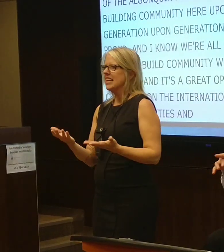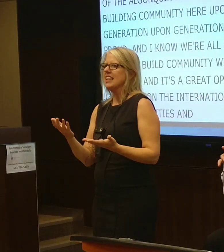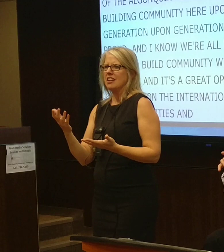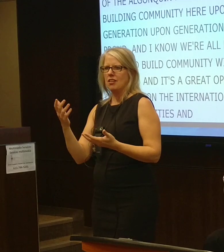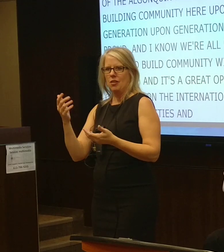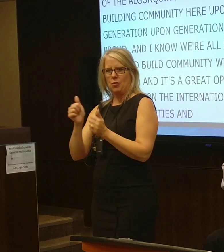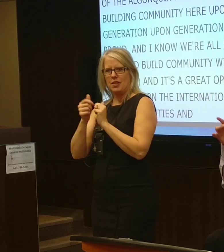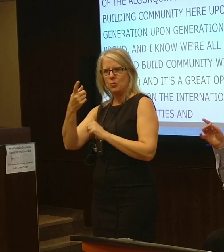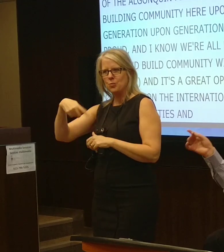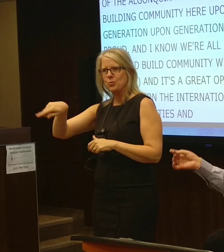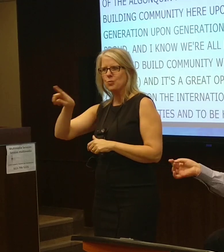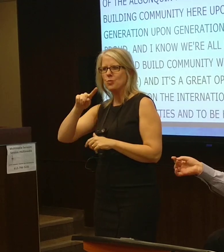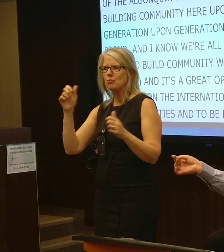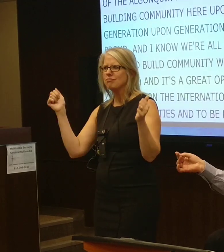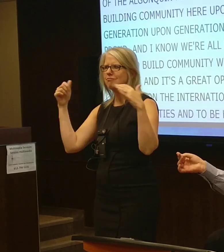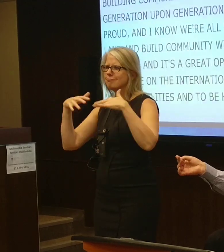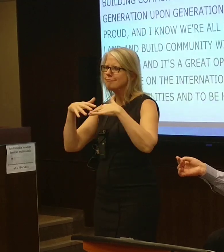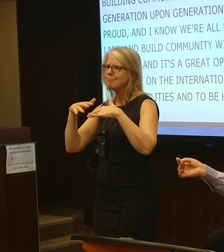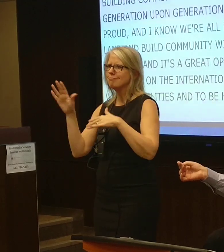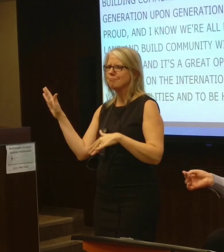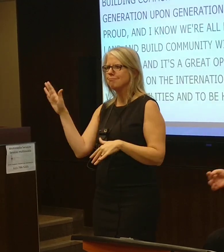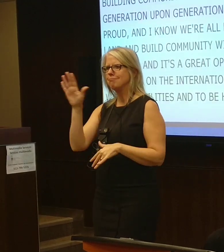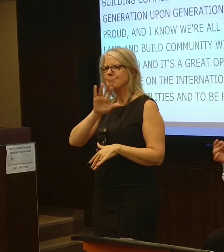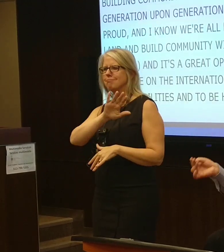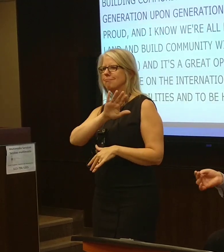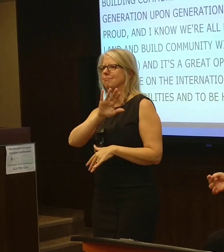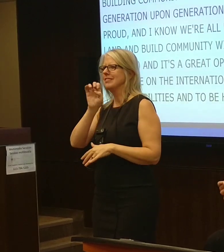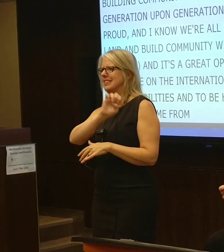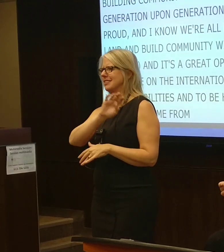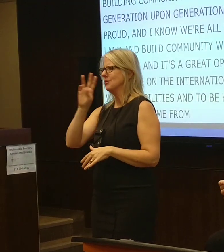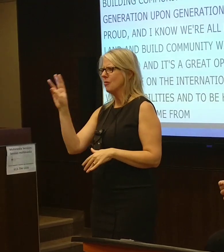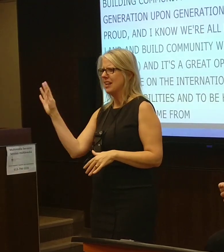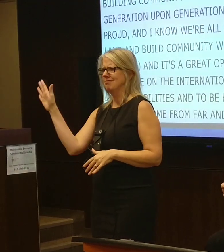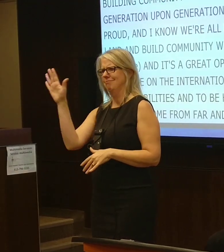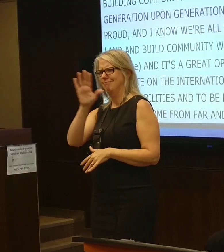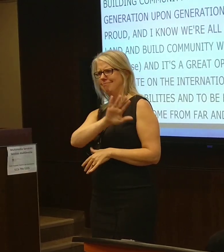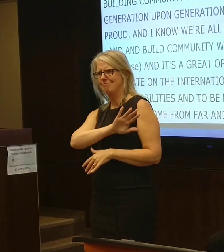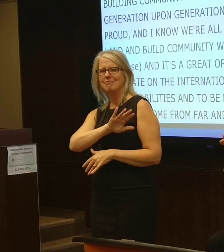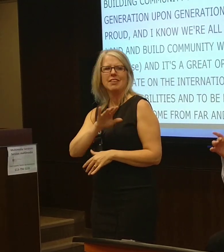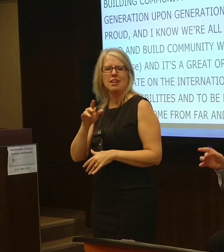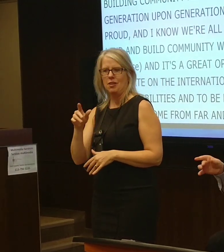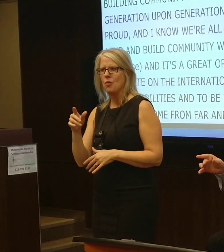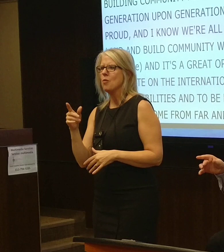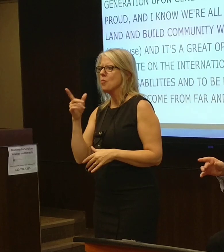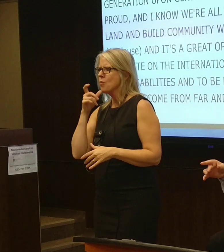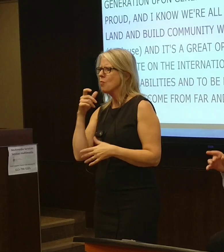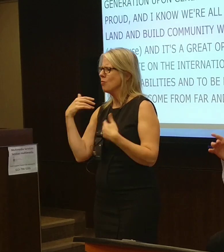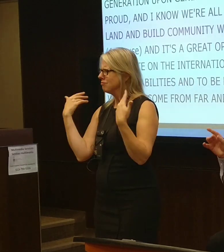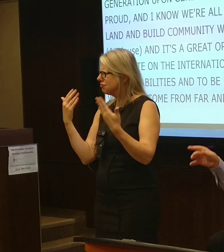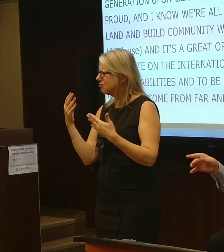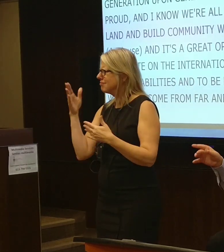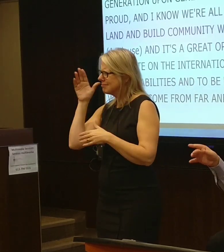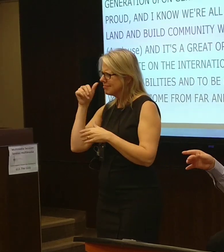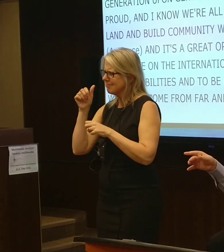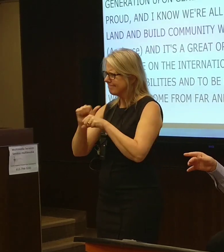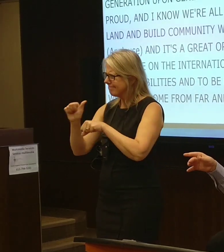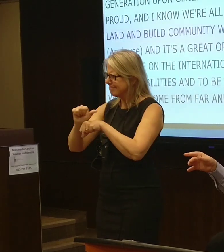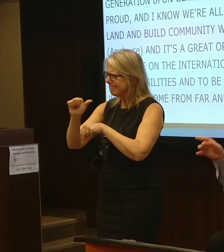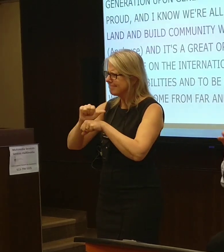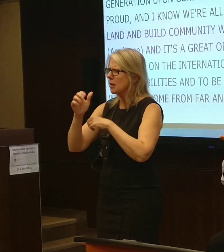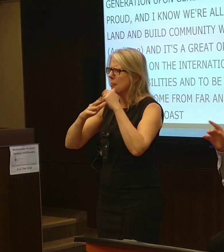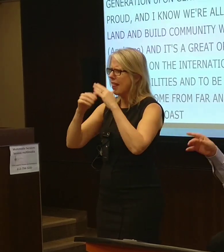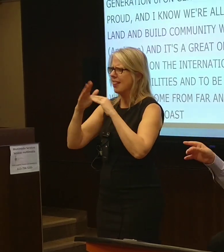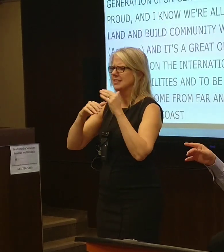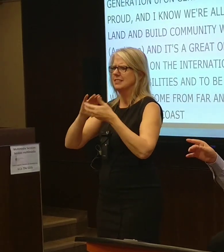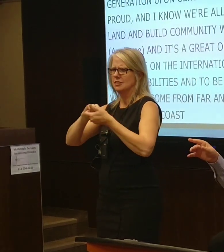all of you who have come from far and wide, from coast to coast to coast, who have put your shoulder to the wheel and helped build communities.